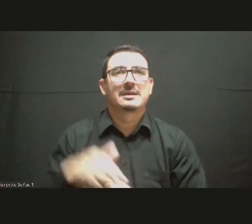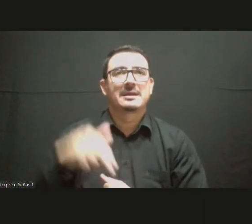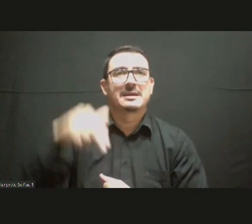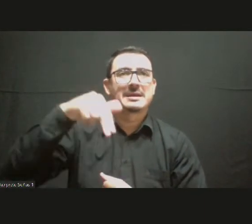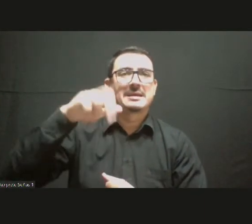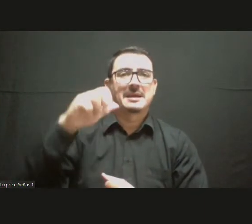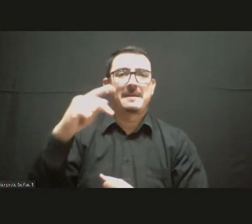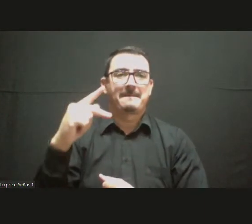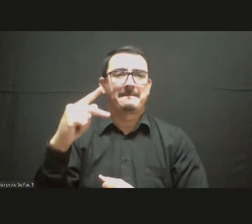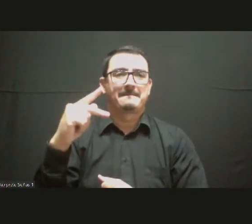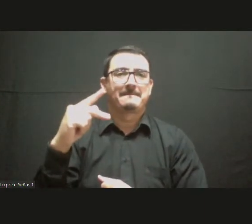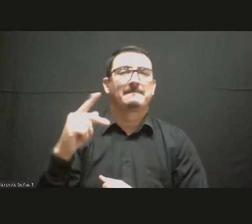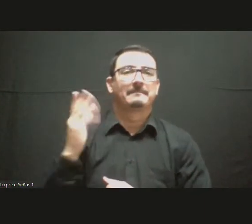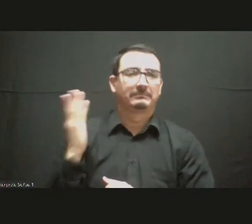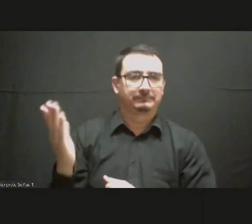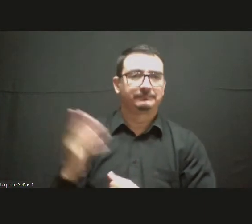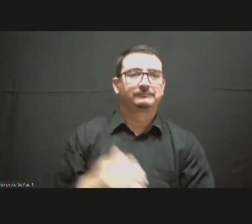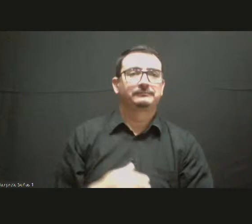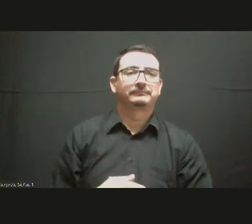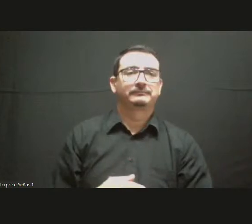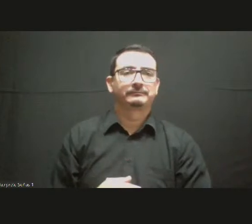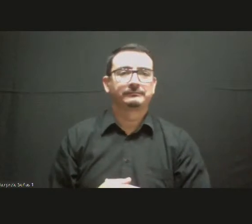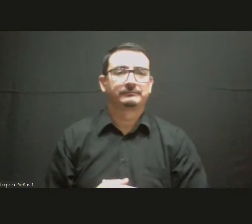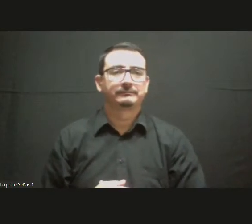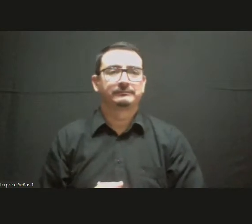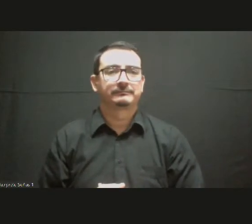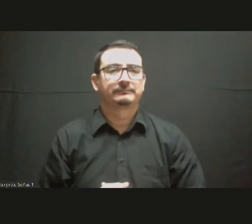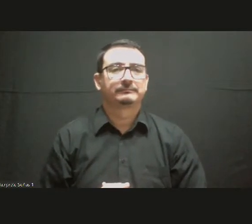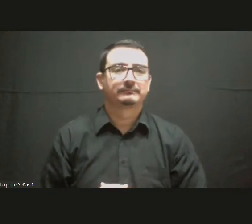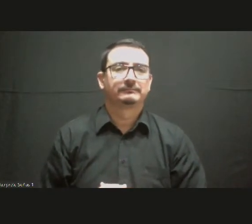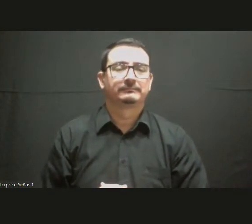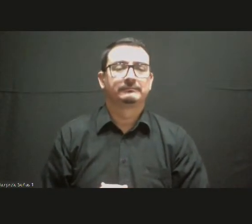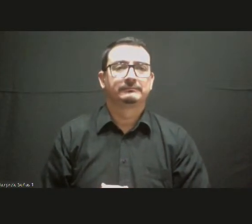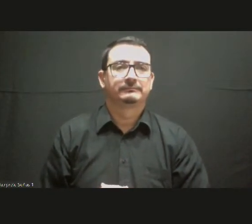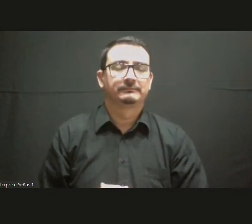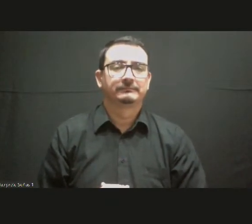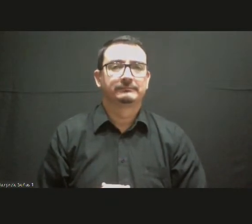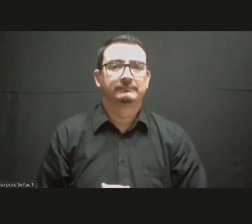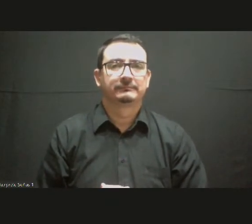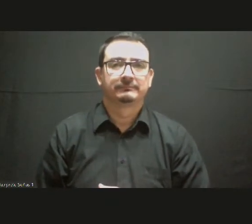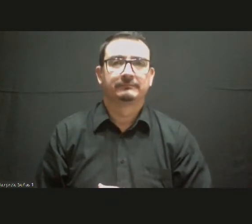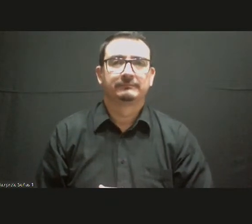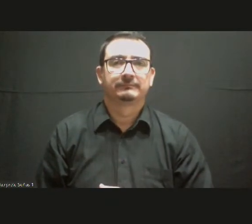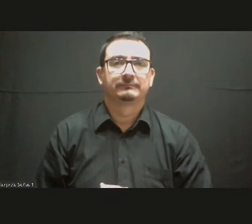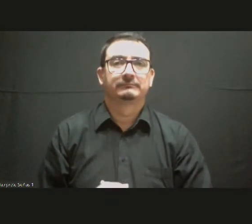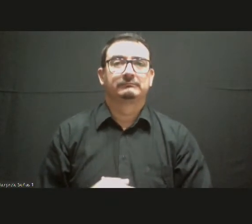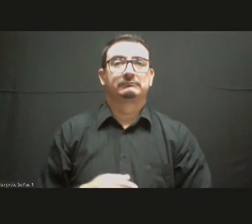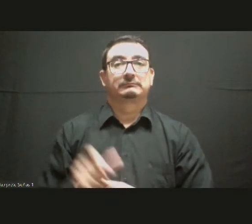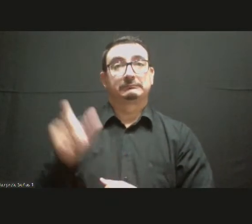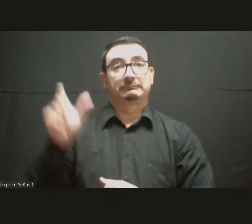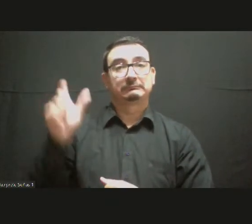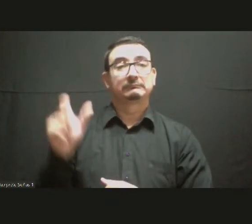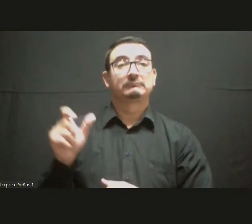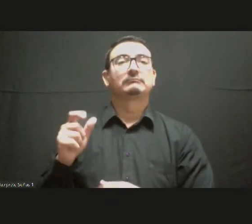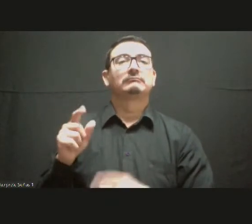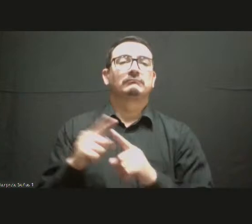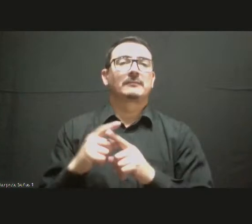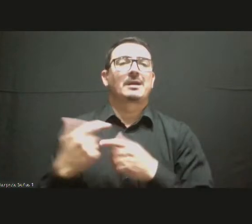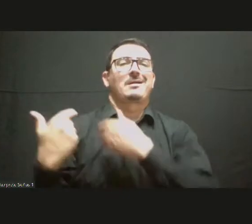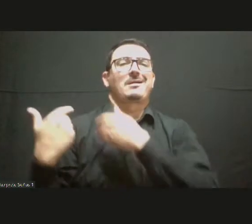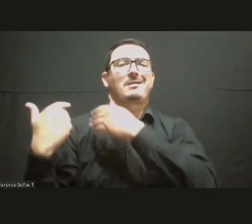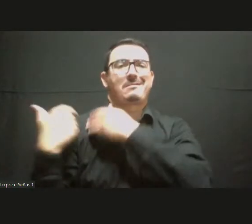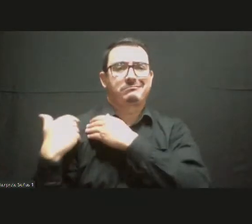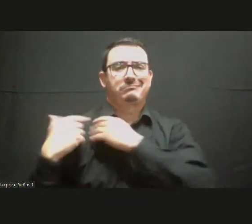Council. And he will say a few words regarding trends among the developing regions regarding the partial recovery in the tourism